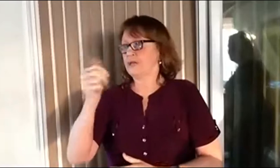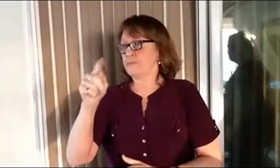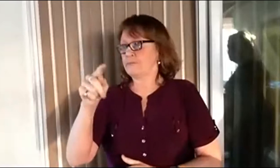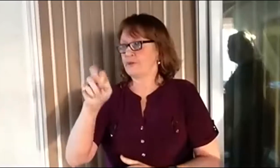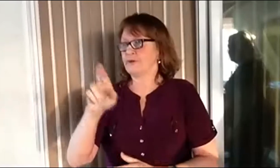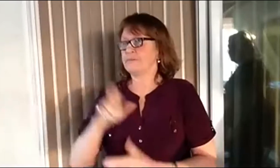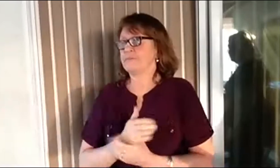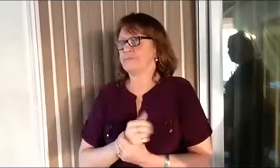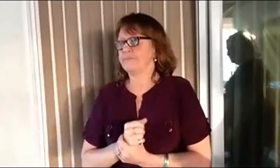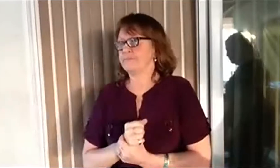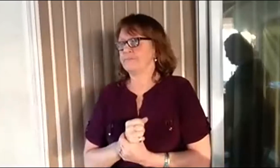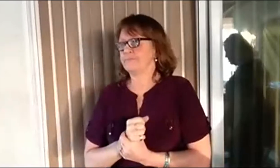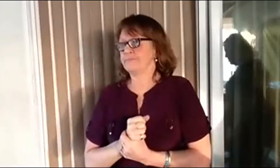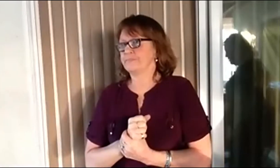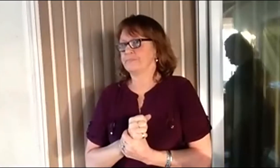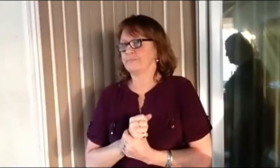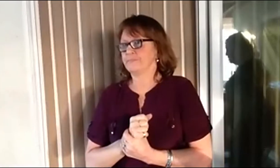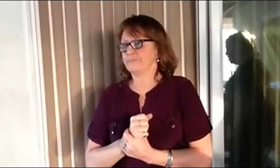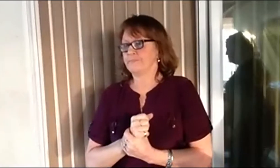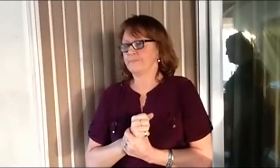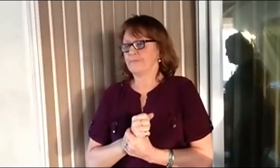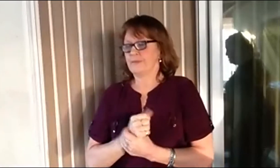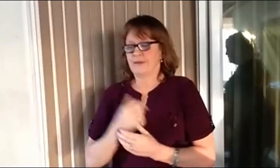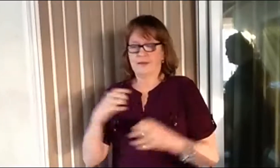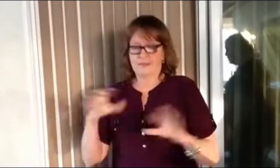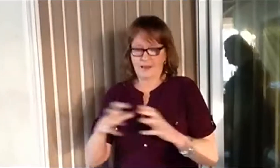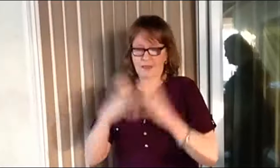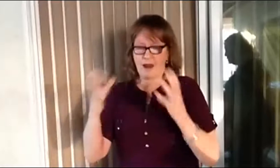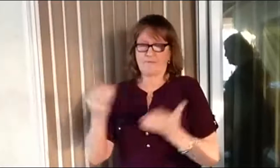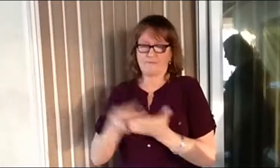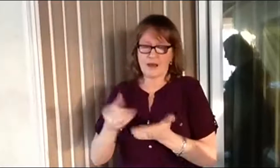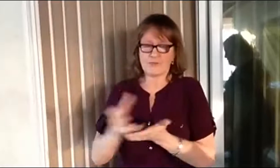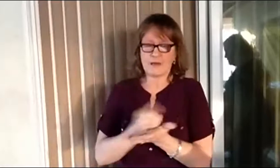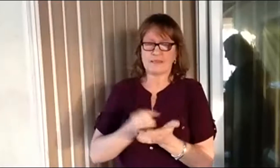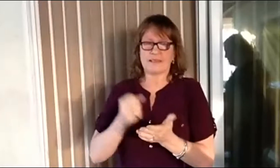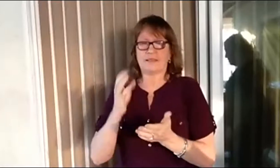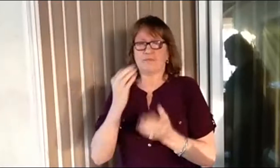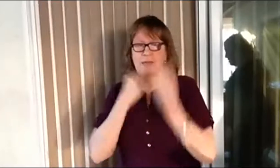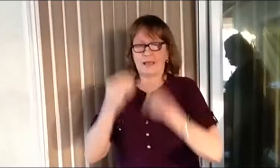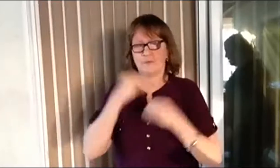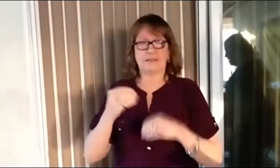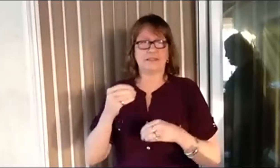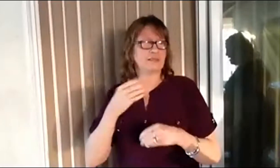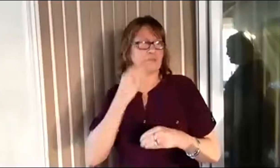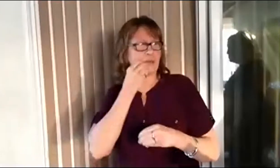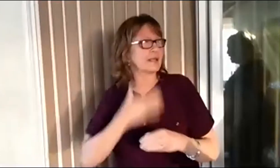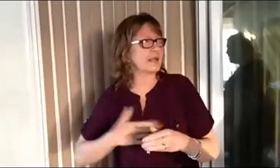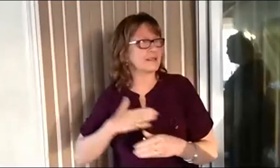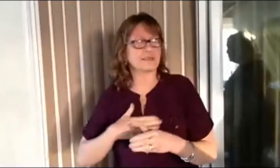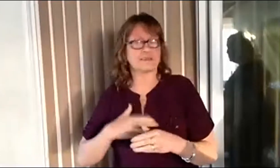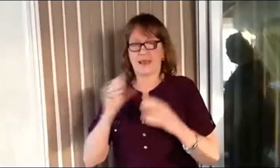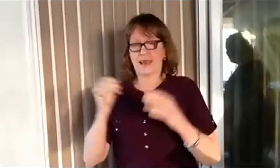California Association of the Deaf. Did a lot of fundraising, banquets, picnics. I'm